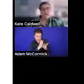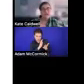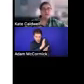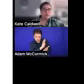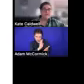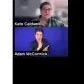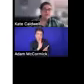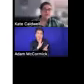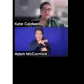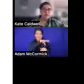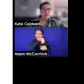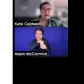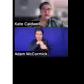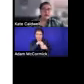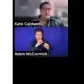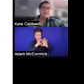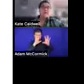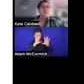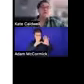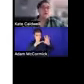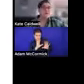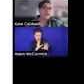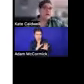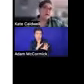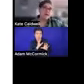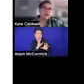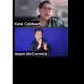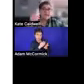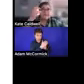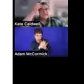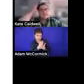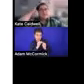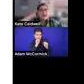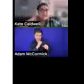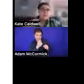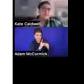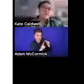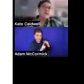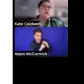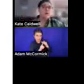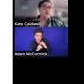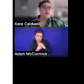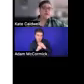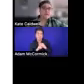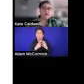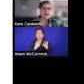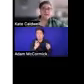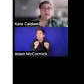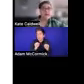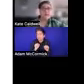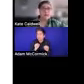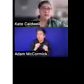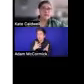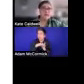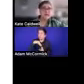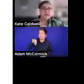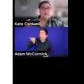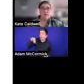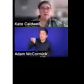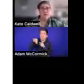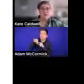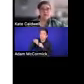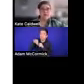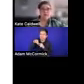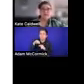We also see a concern around the misuse of data. And this is something that is particularly top of mind